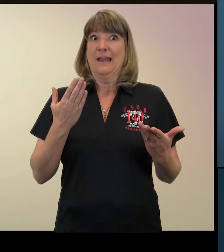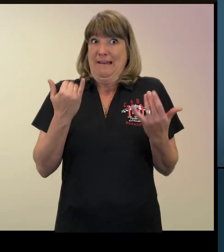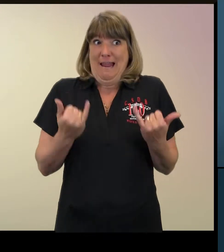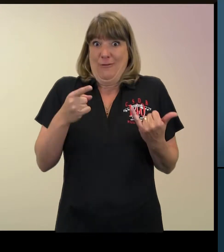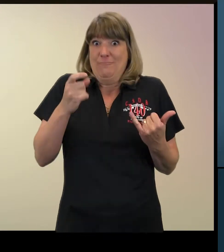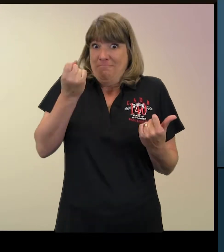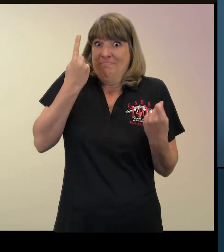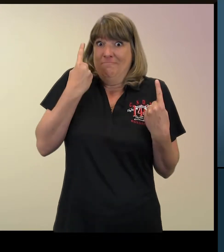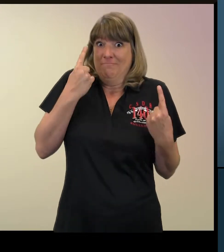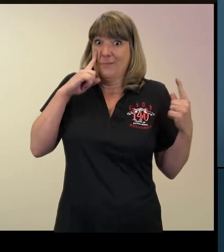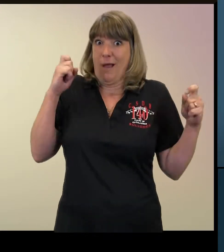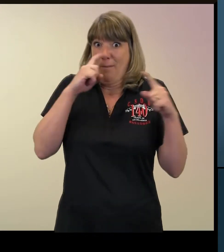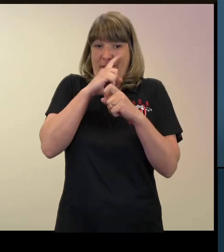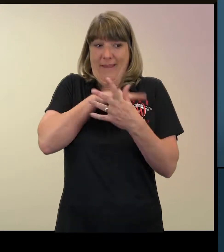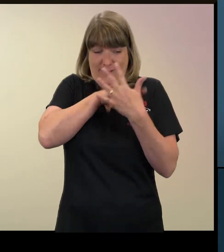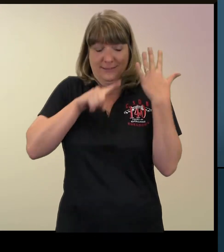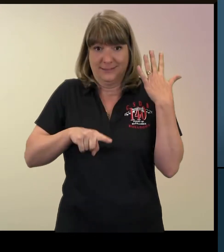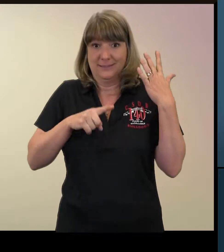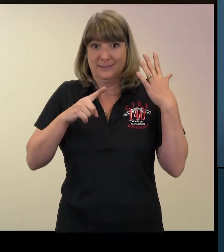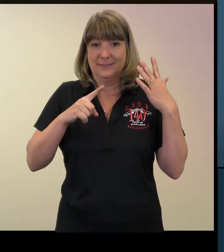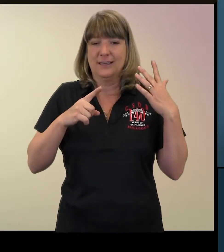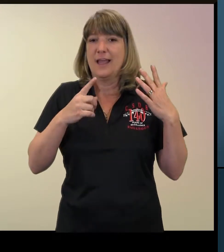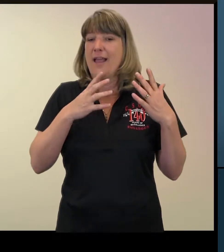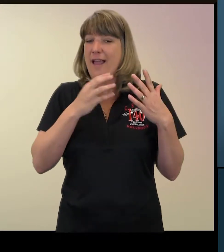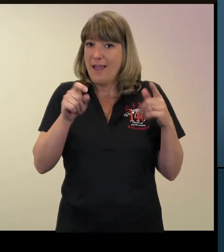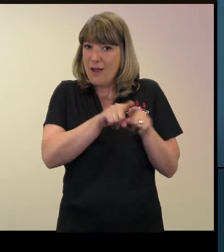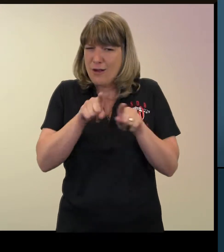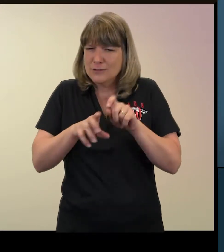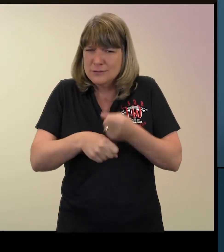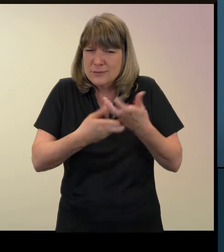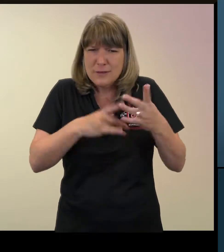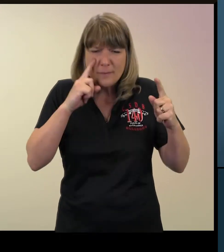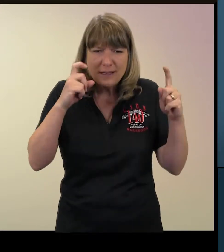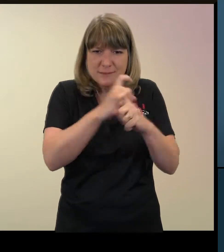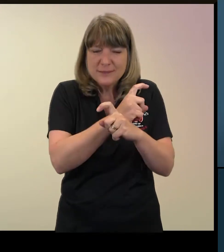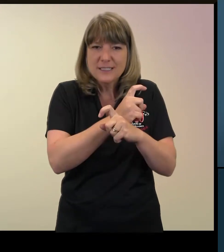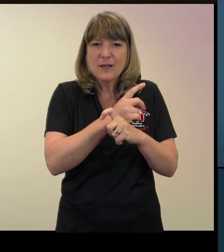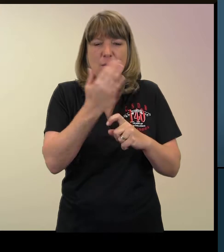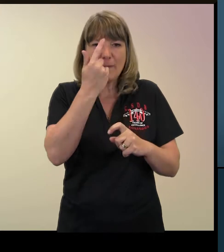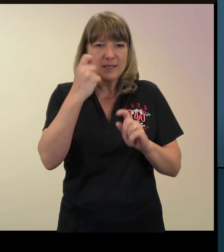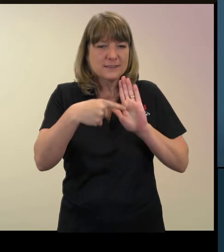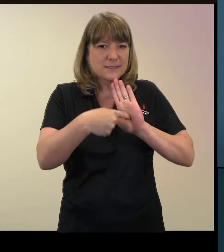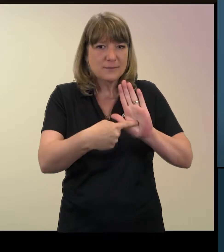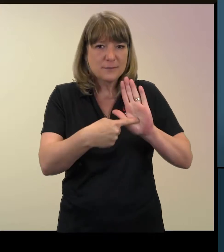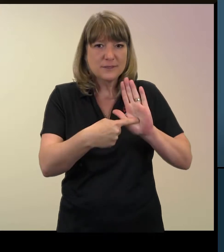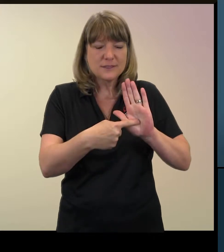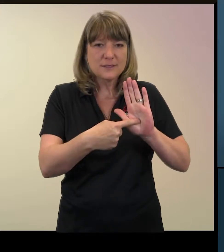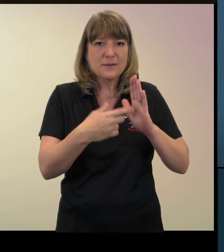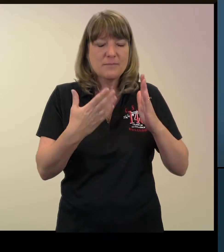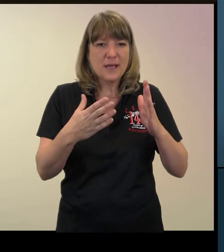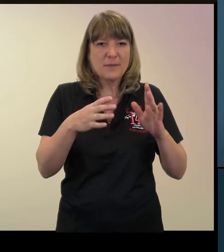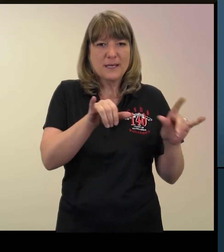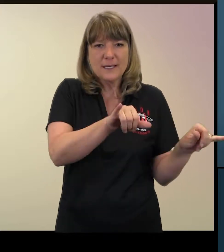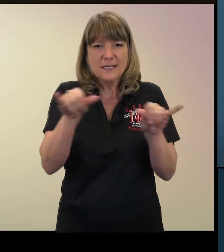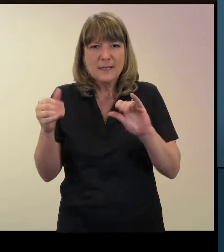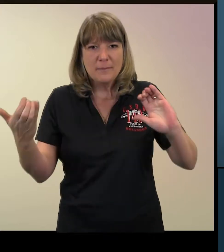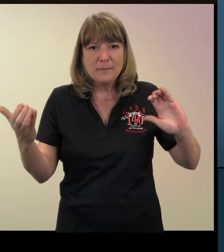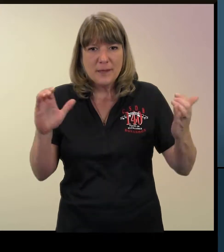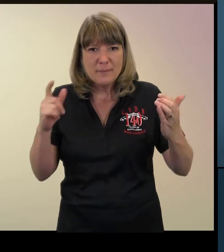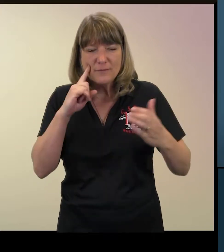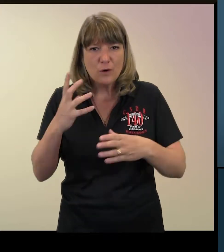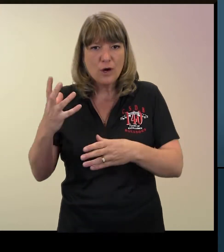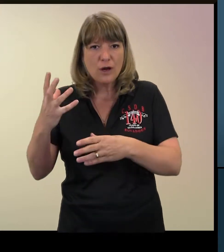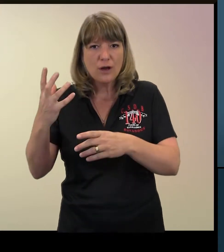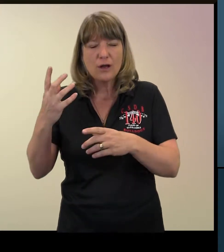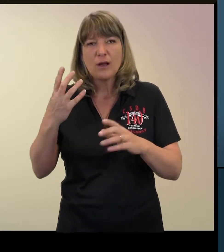complex. And what contributes to that complexity is not just that some of the symptoms might mimic, symptoms of autism